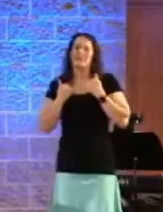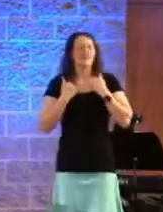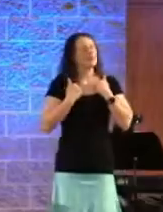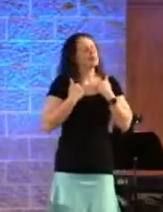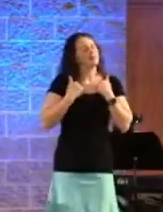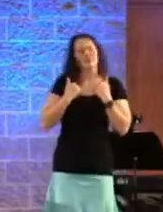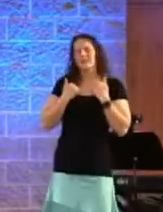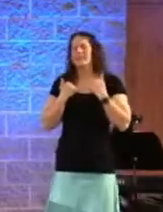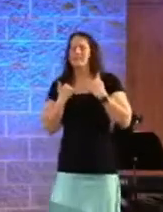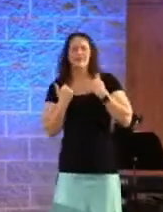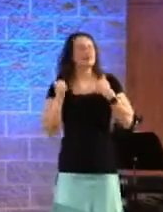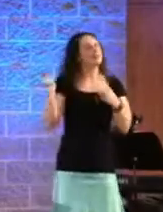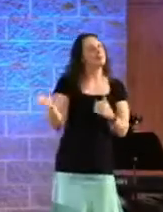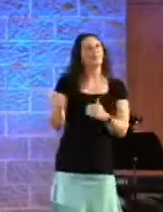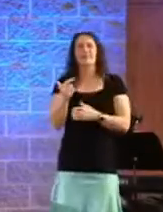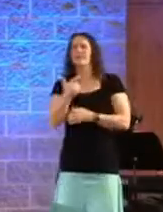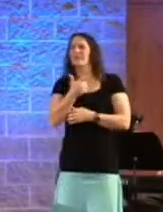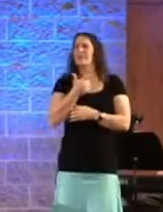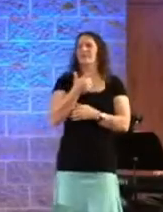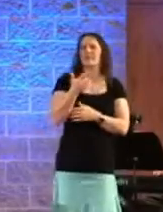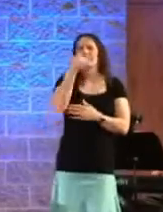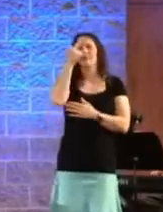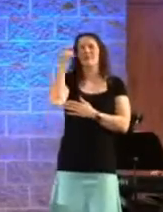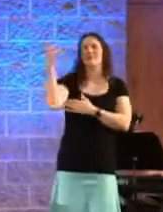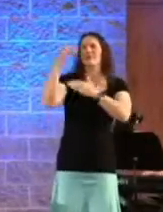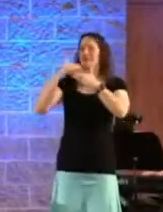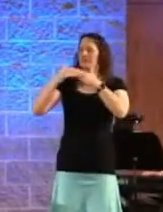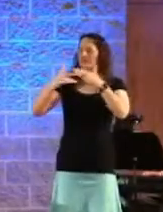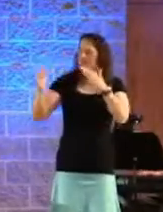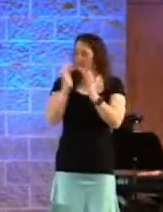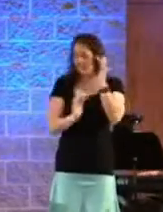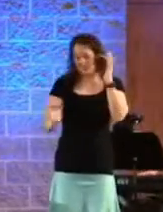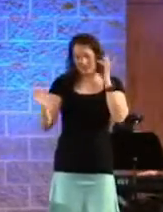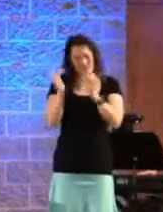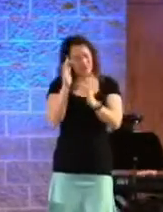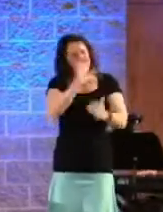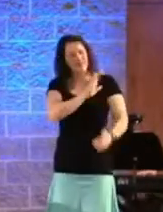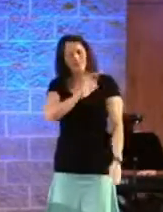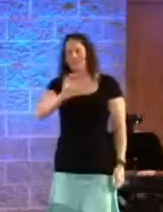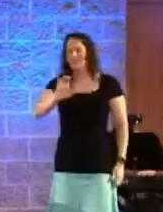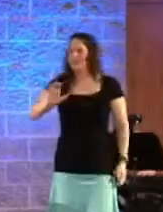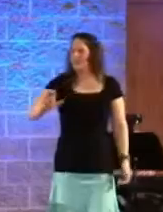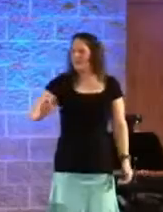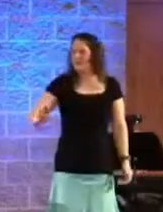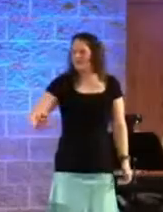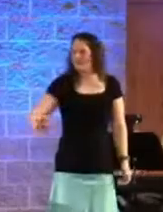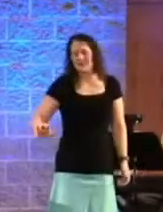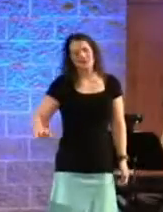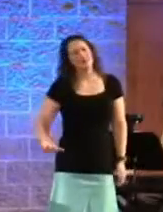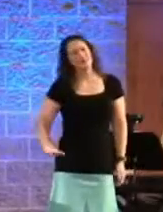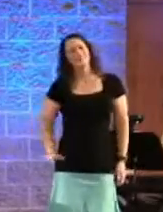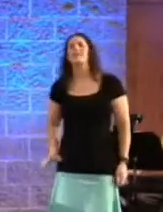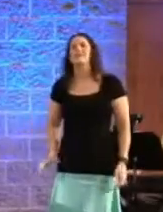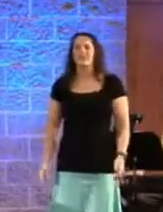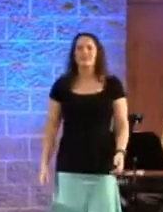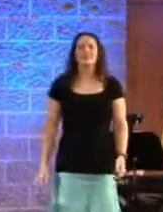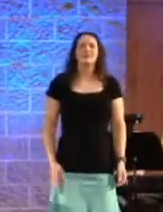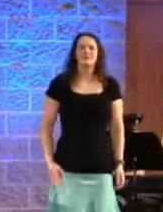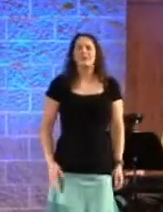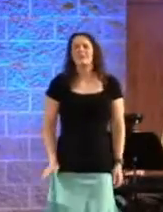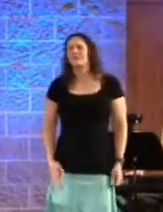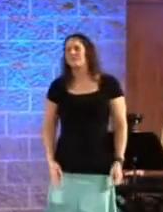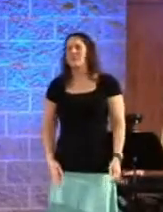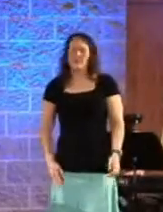It's all because of the blood of Jesus Christ that covers